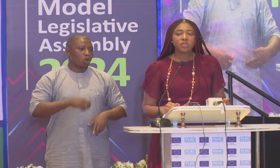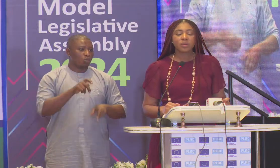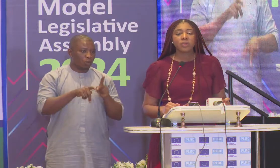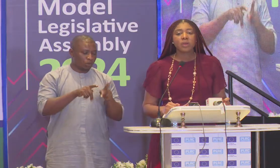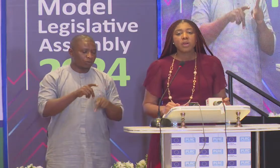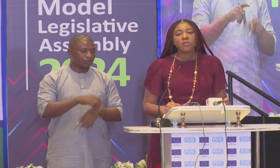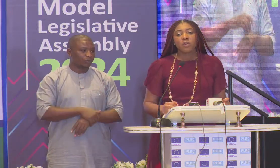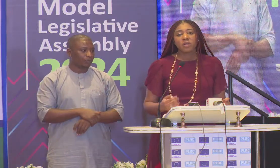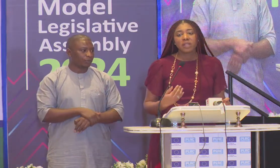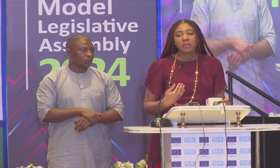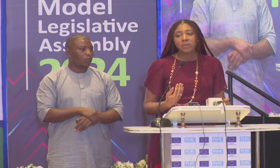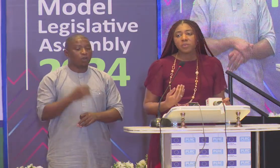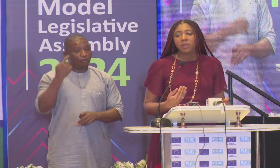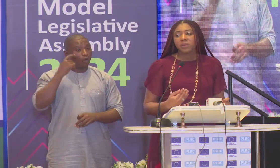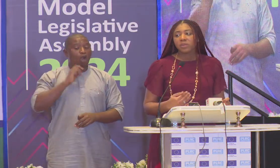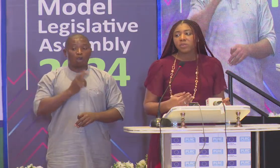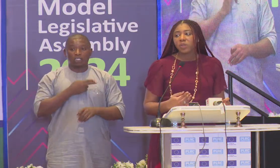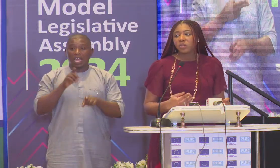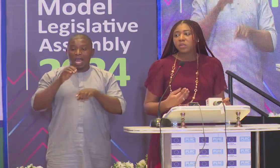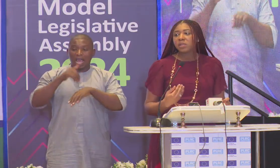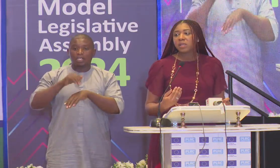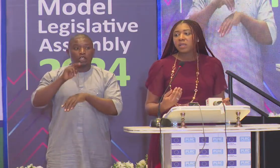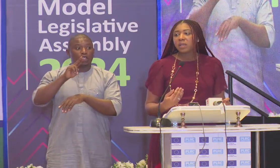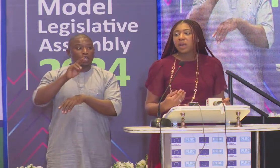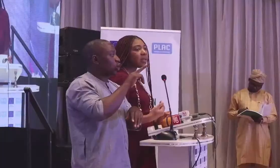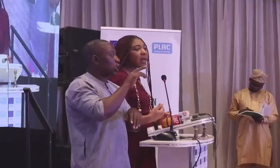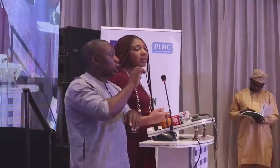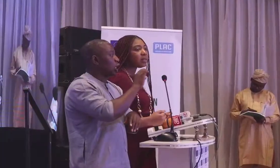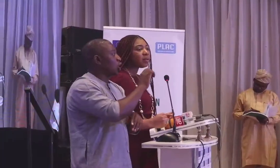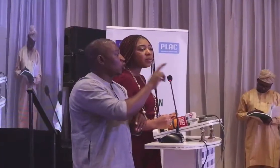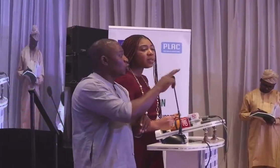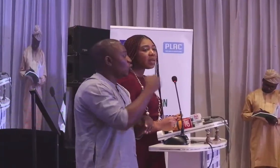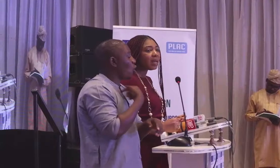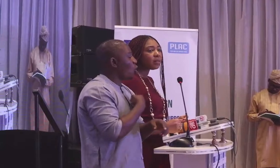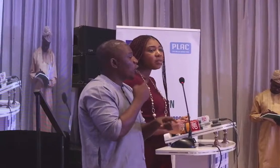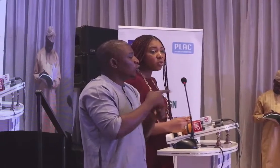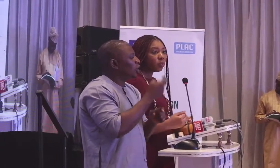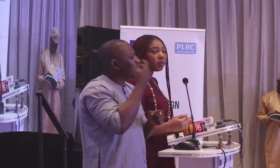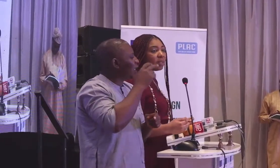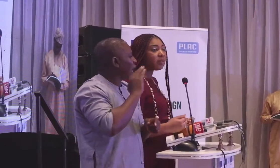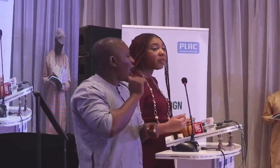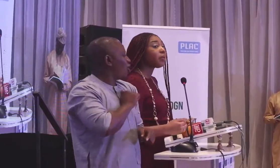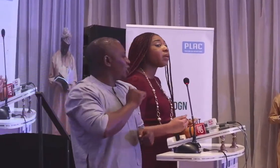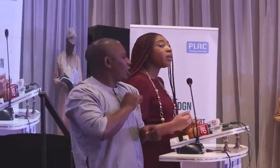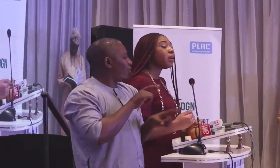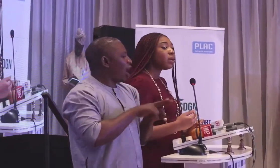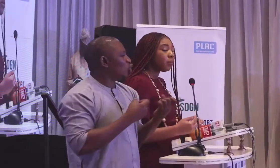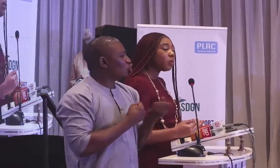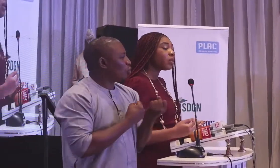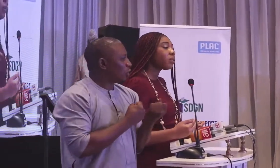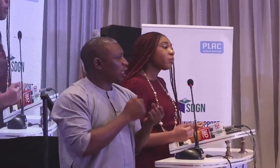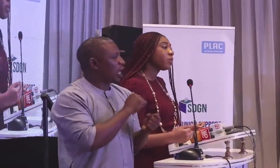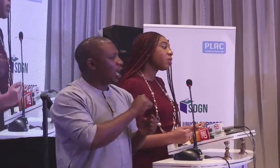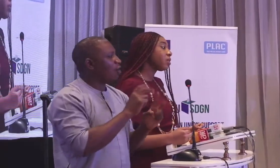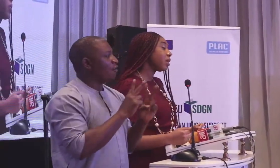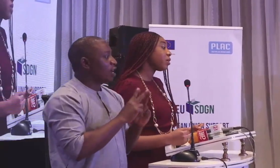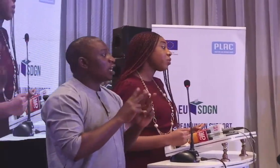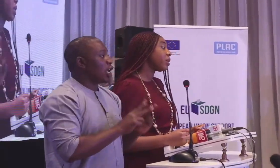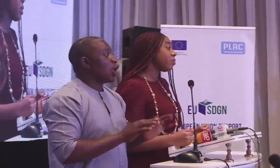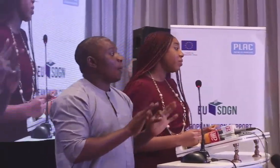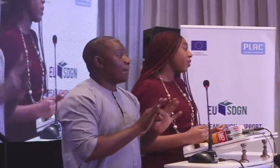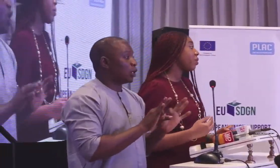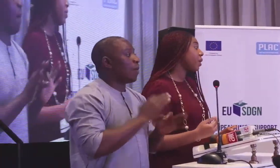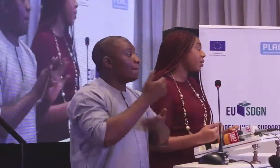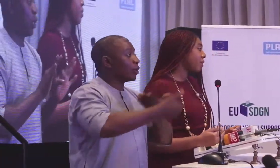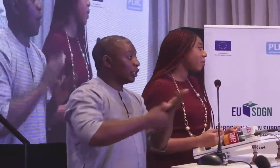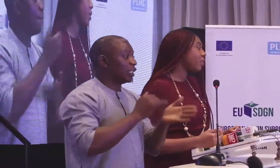appreciation. For us at the European Union, we just see ourselves as supporting a very important process that has already been very